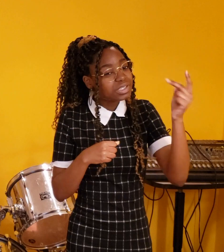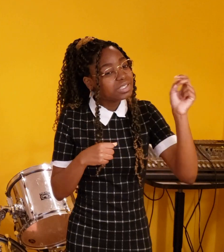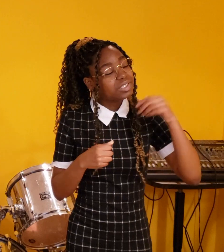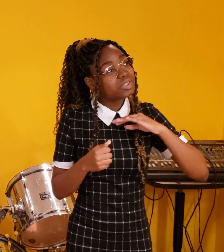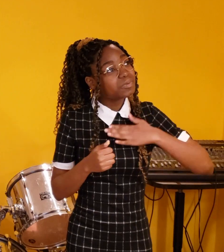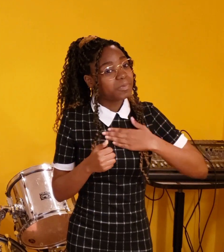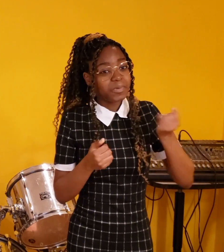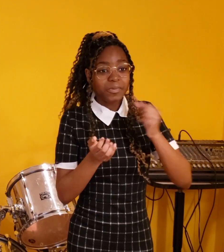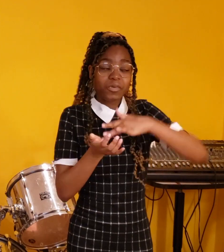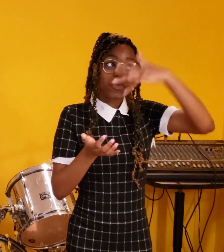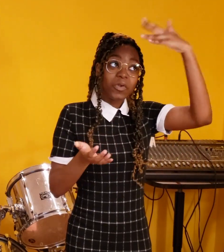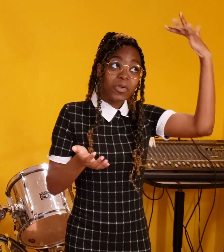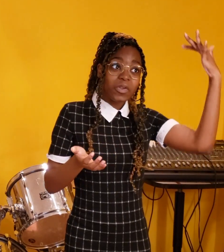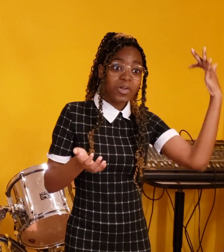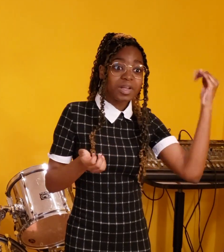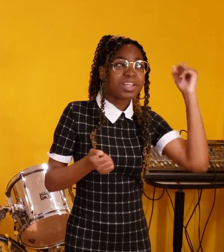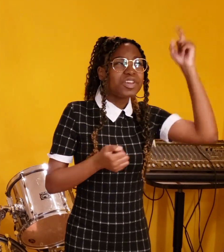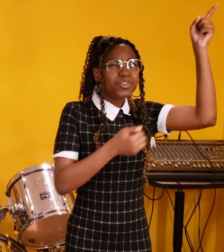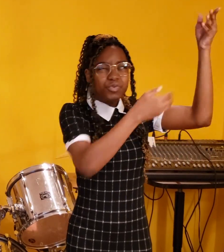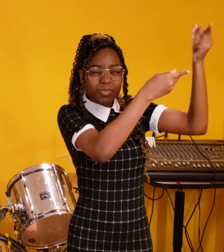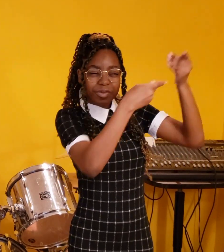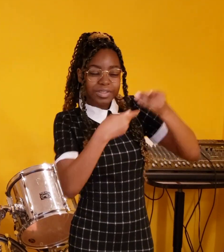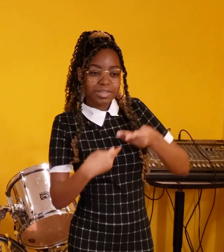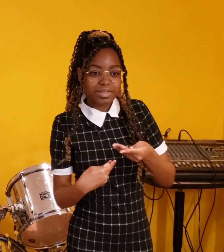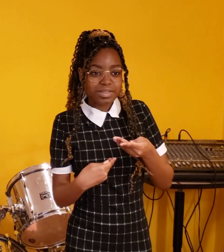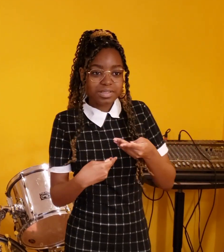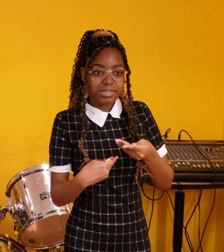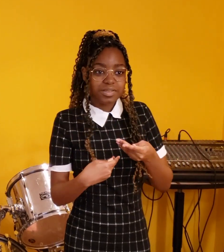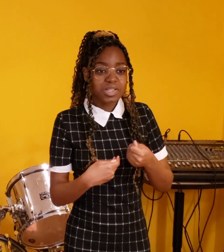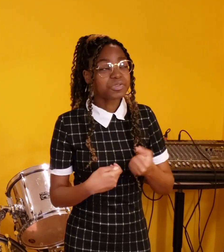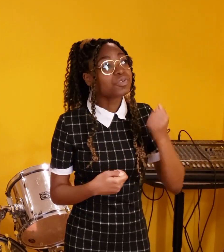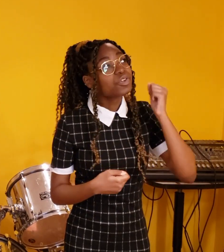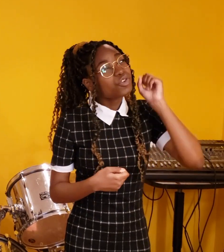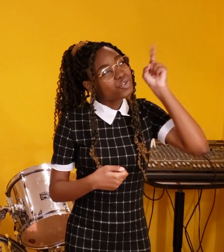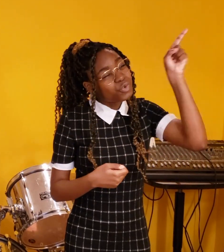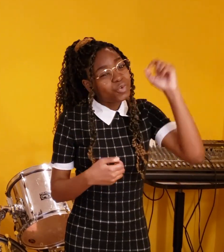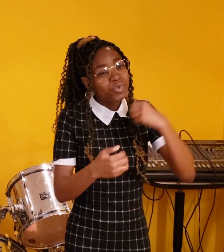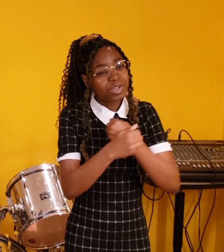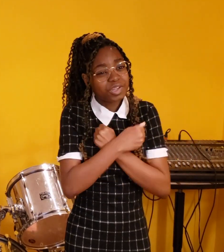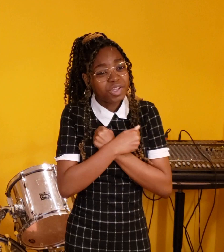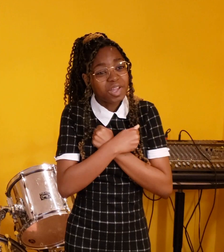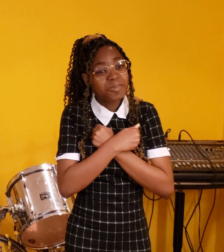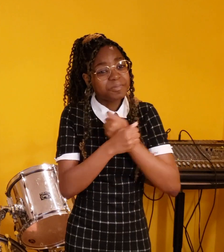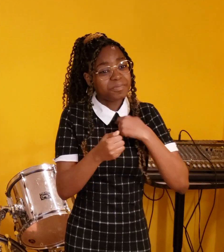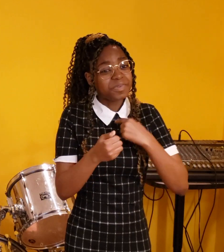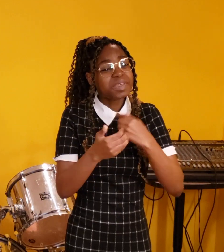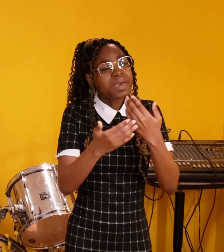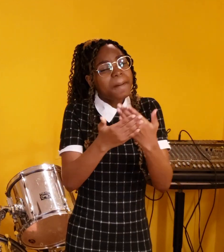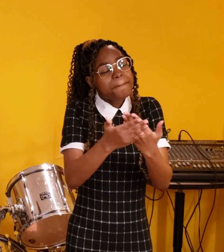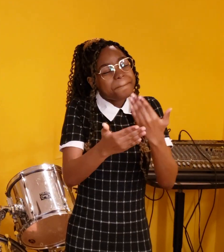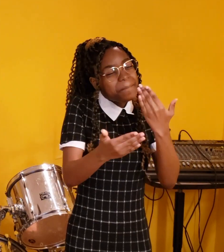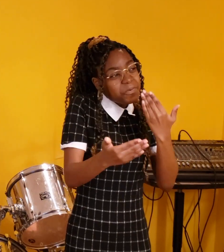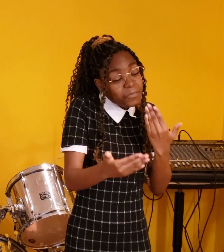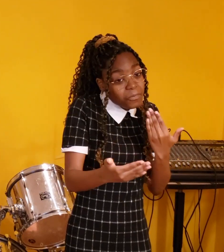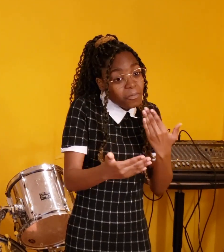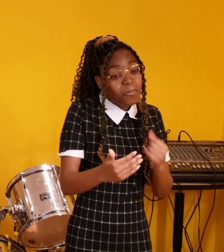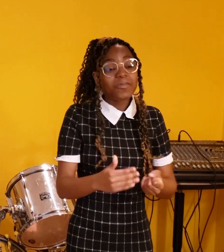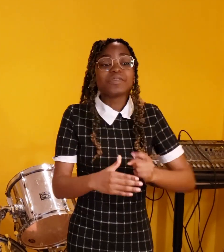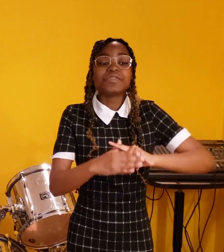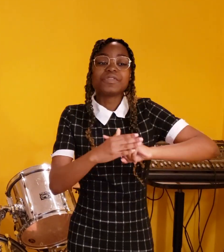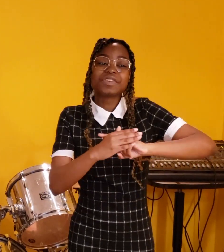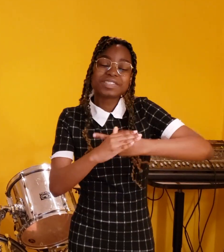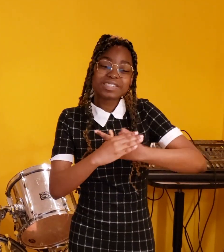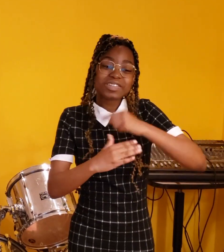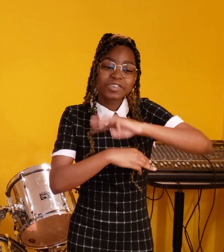me." Look at it. He says what? "For you loved me before the foundation of the world." For you loved